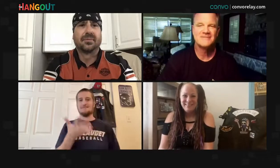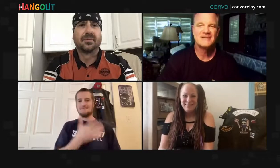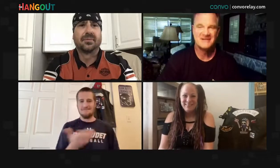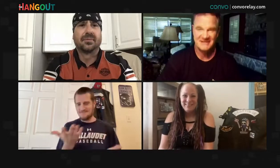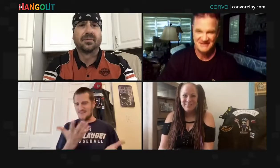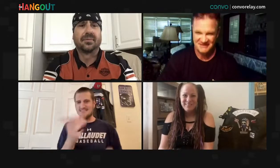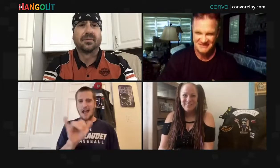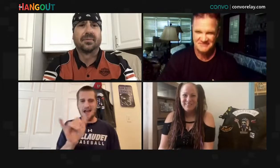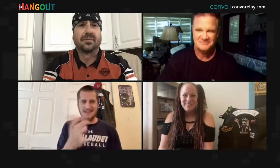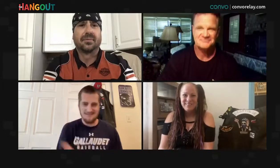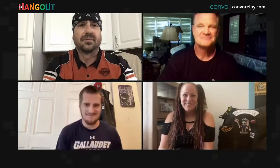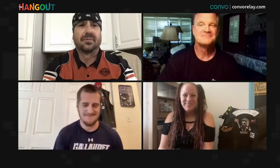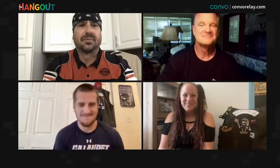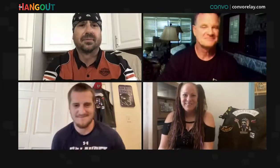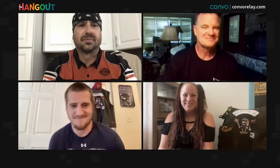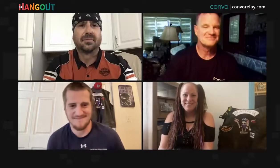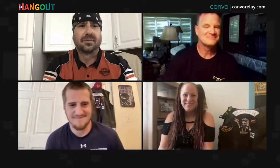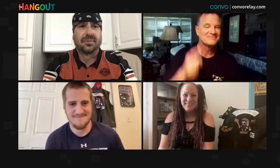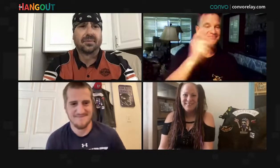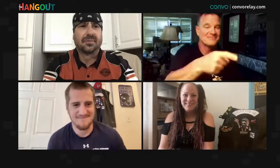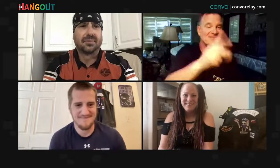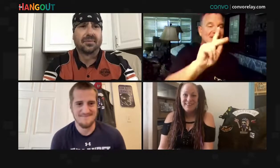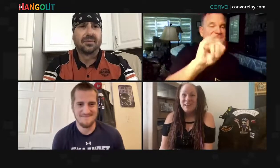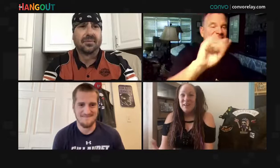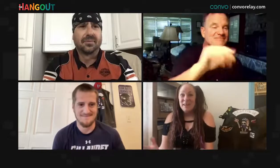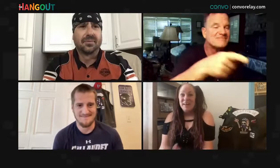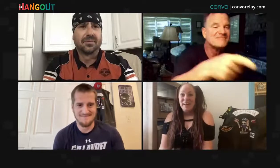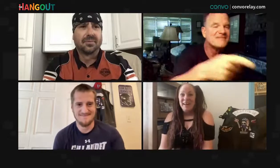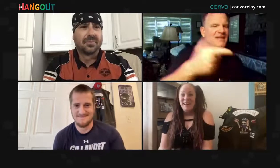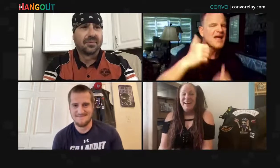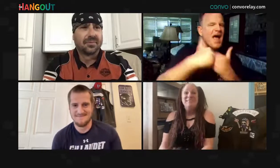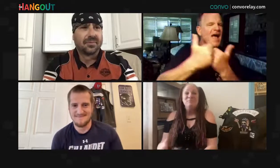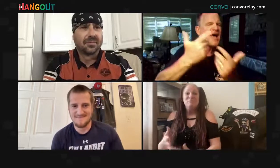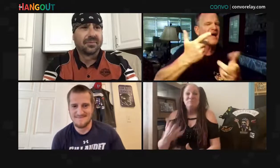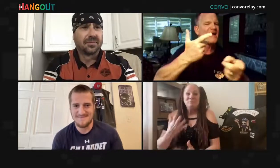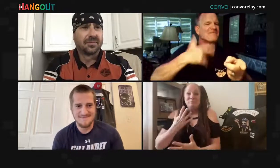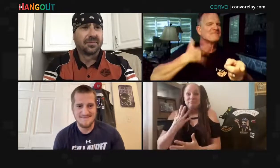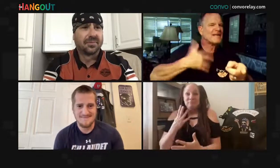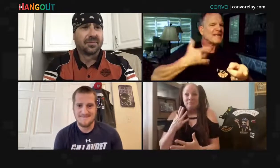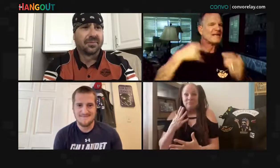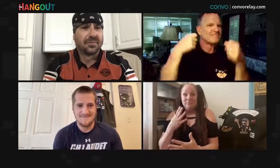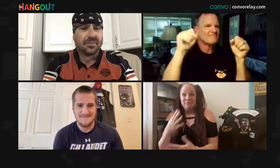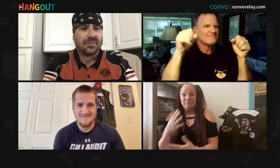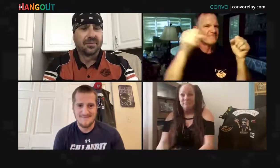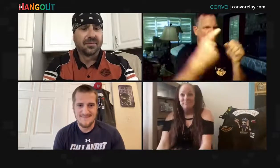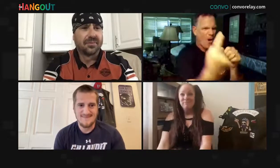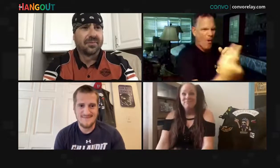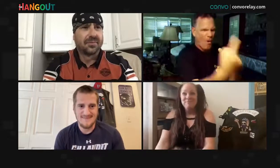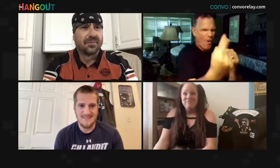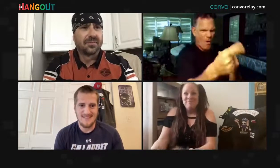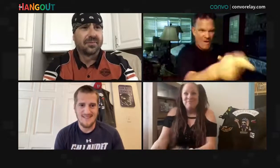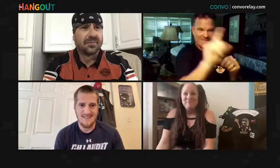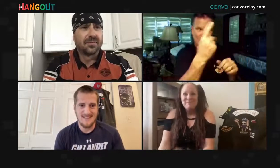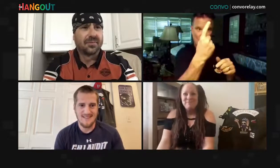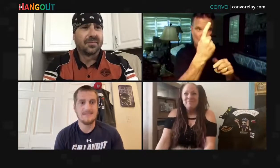to the five of us, and we headed back. Kim, I'll turn it over to you so you can explain how your experience was.